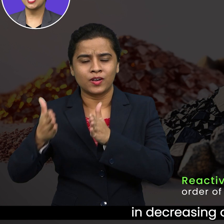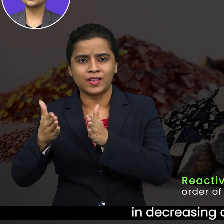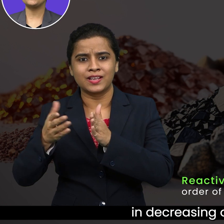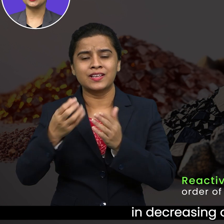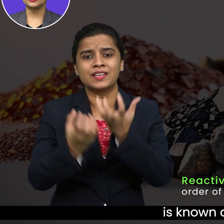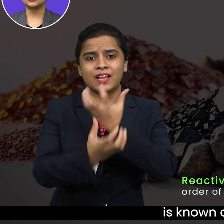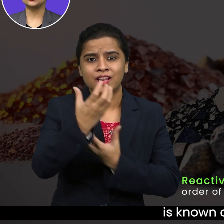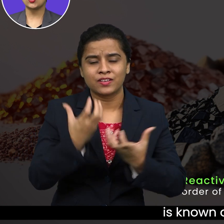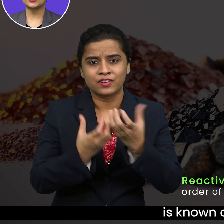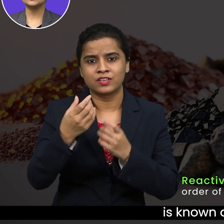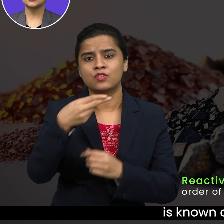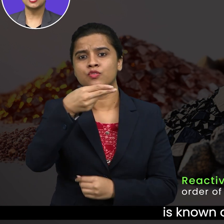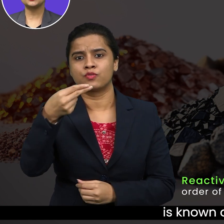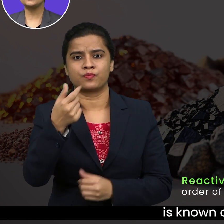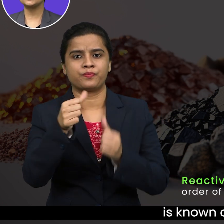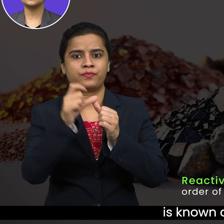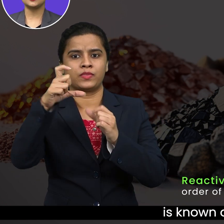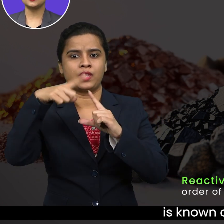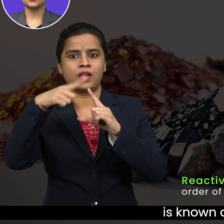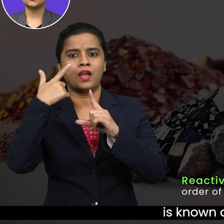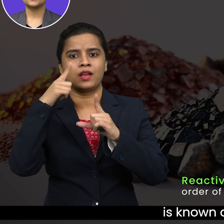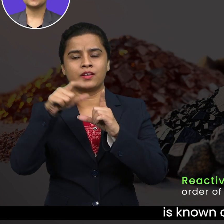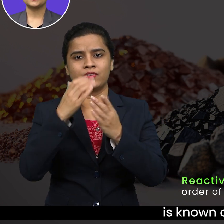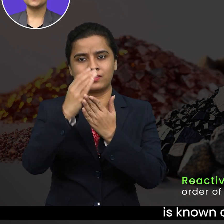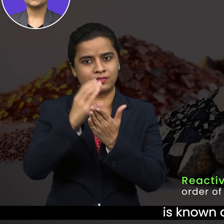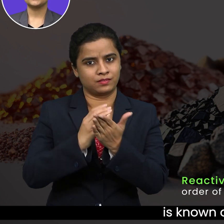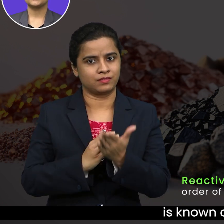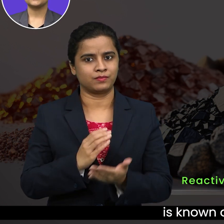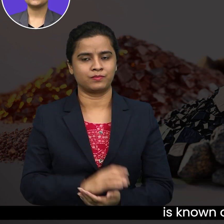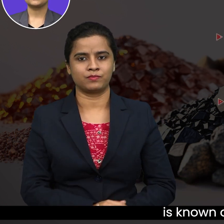their reactivity is known as activity series.